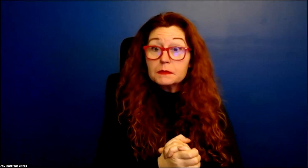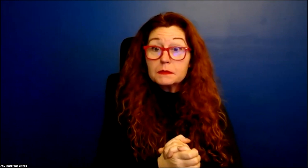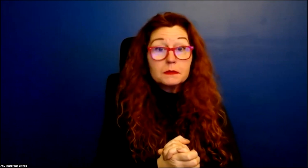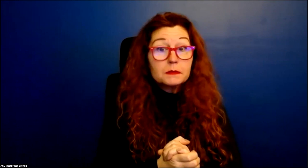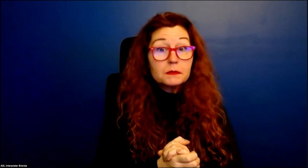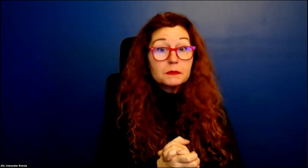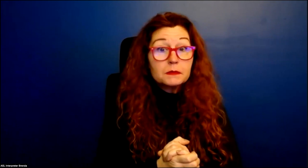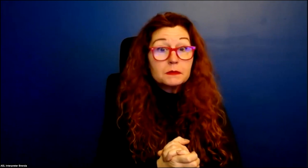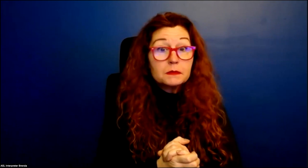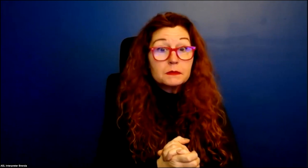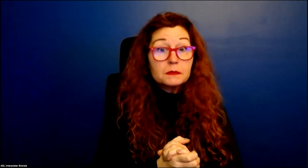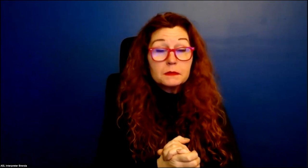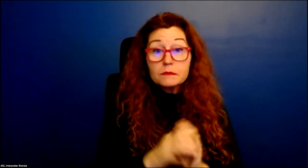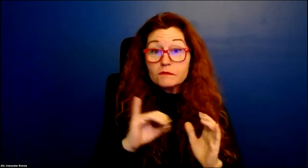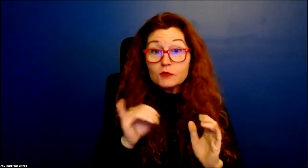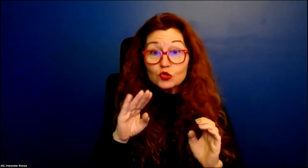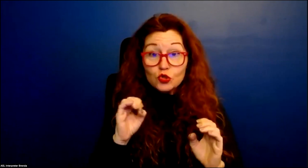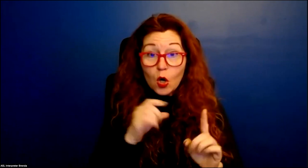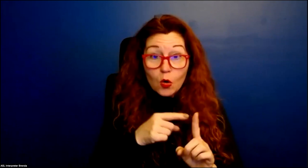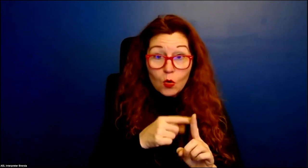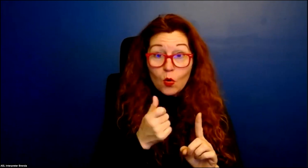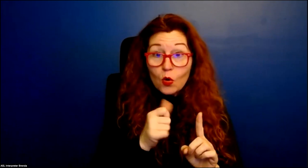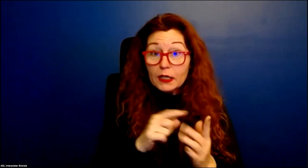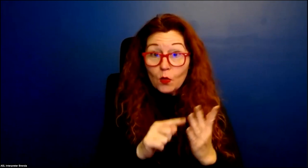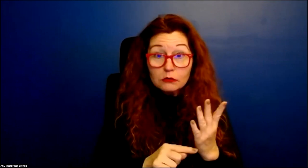or any panelists before we end?